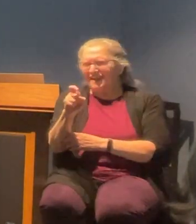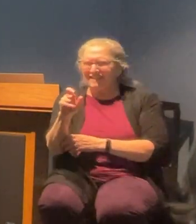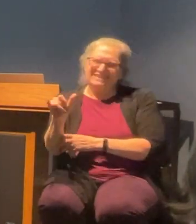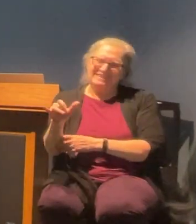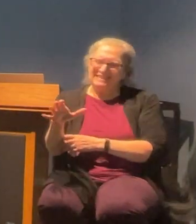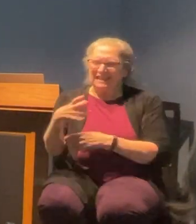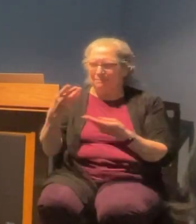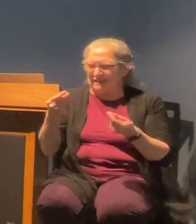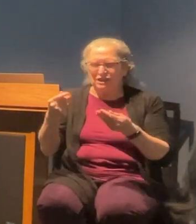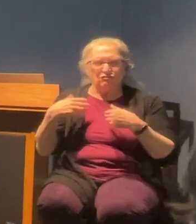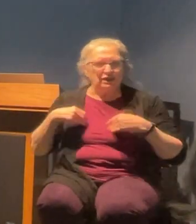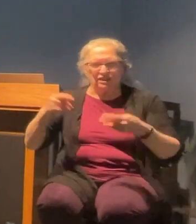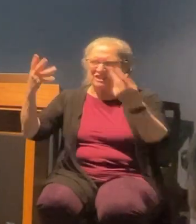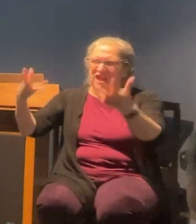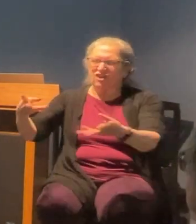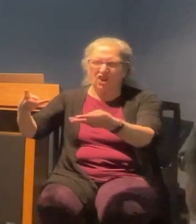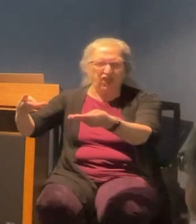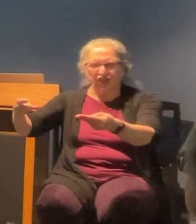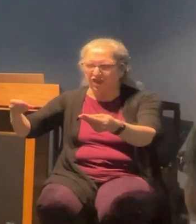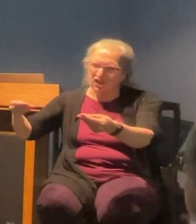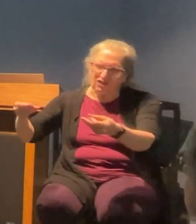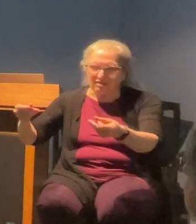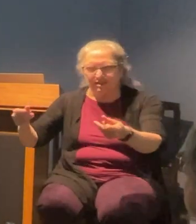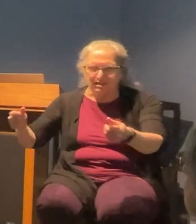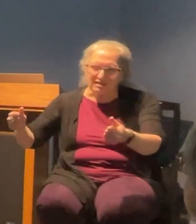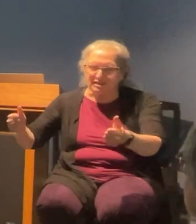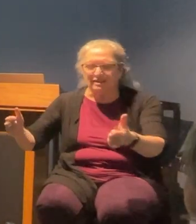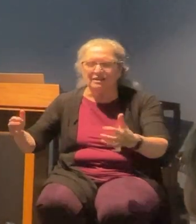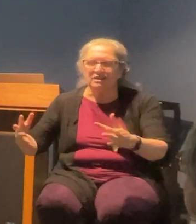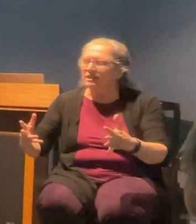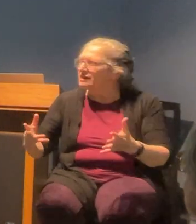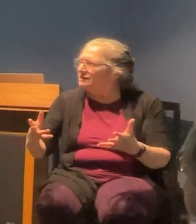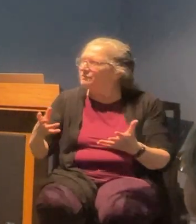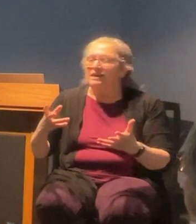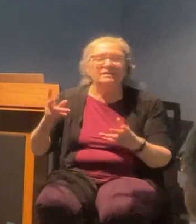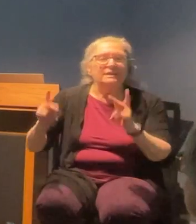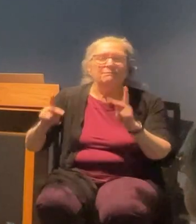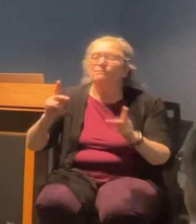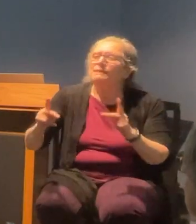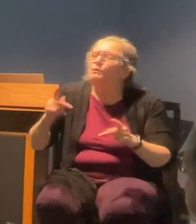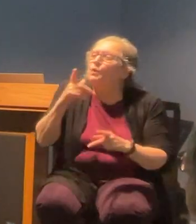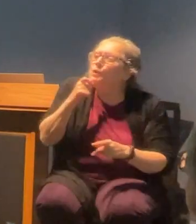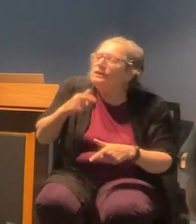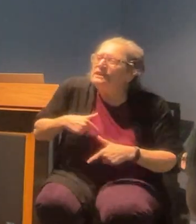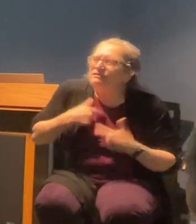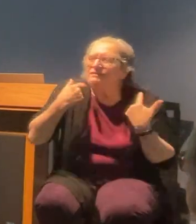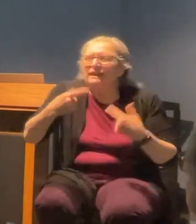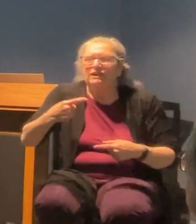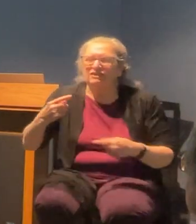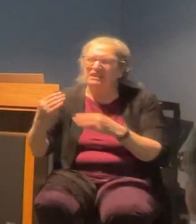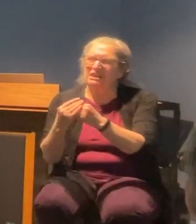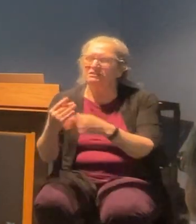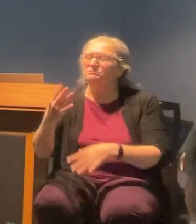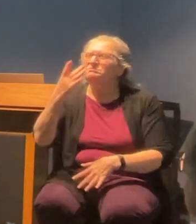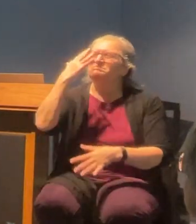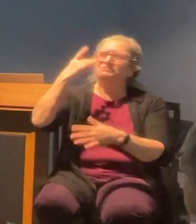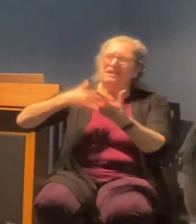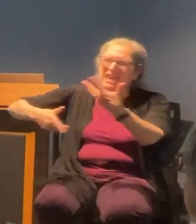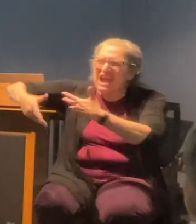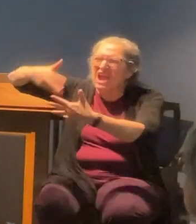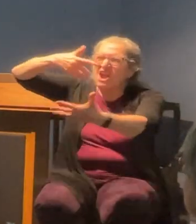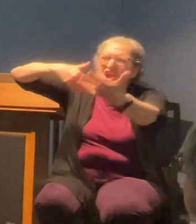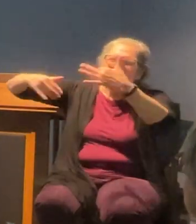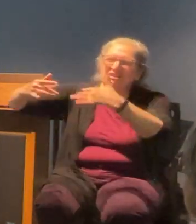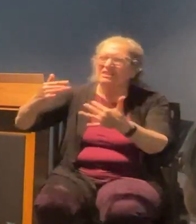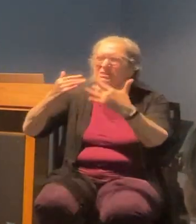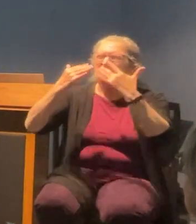materials, I don't know the word for it now, and the people that live there, they breathe it, they get all the diseases, talking about the